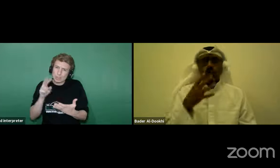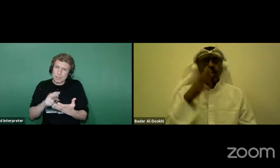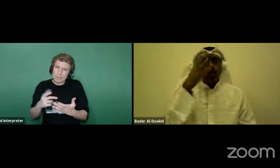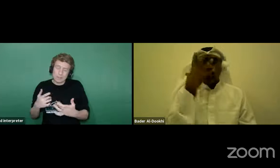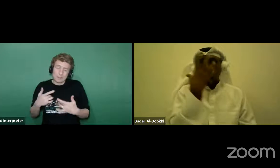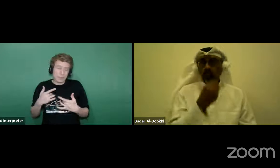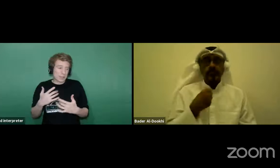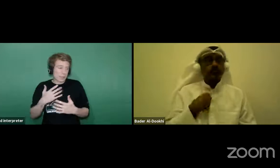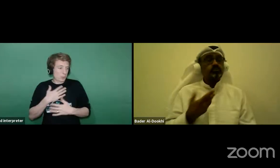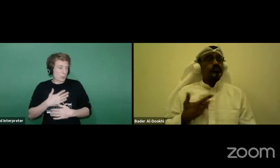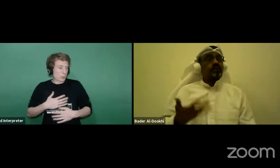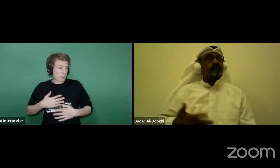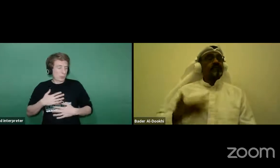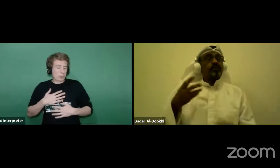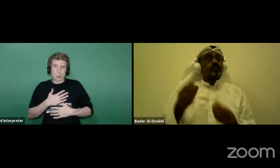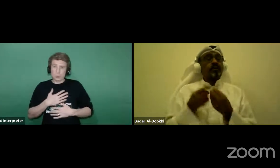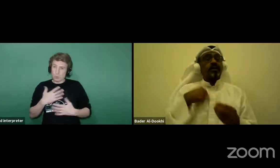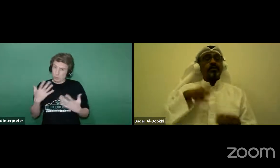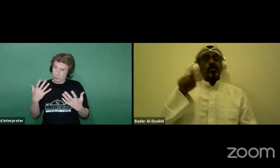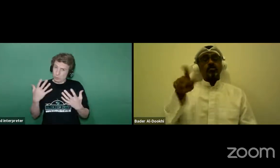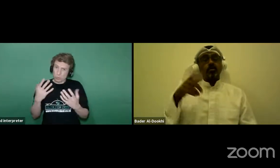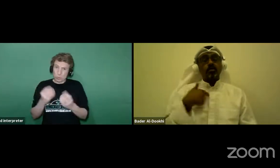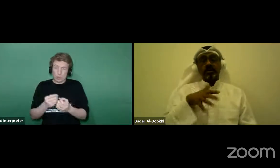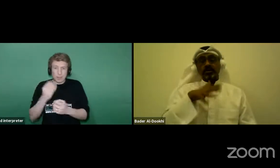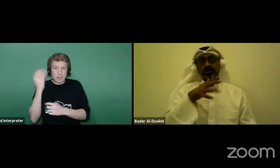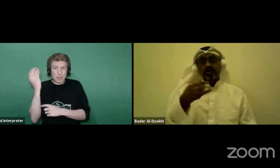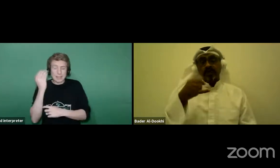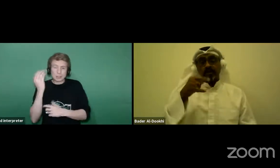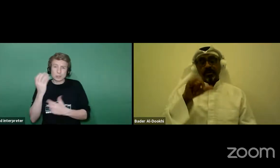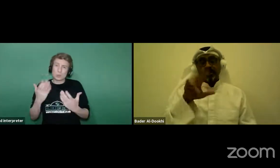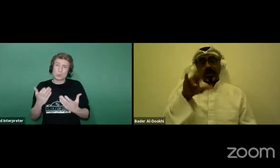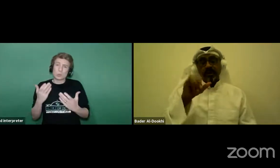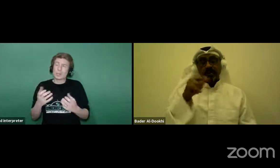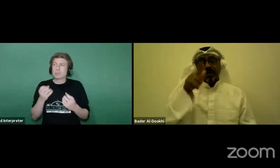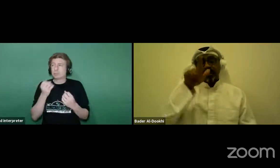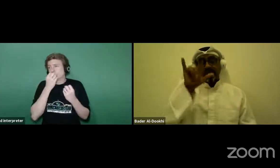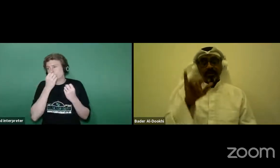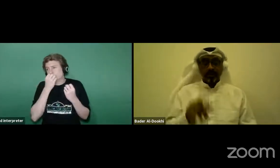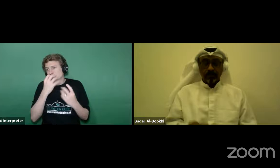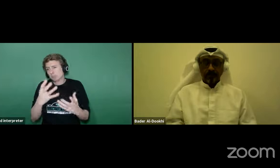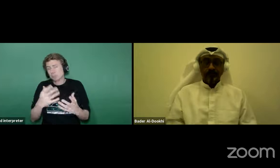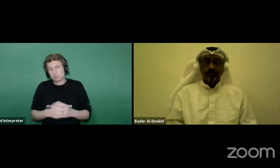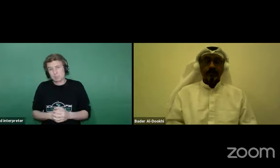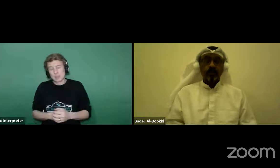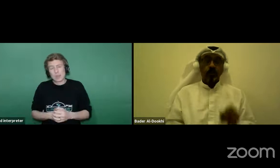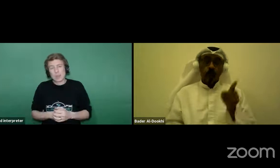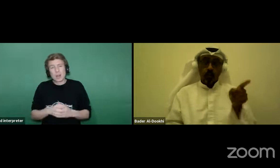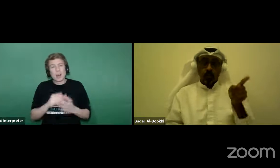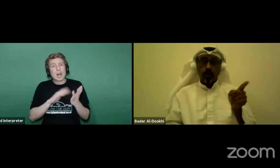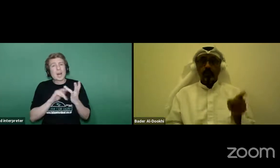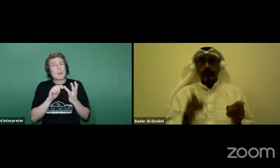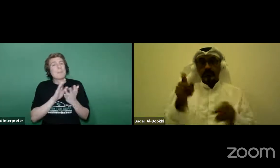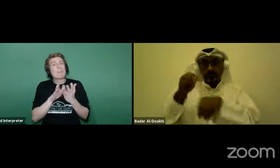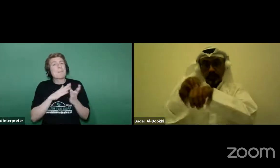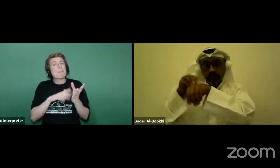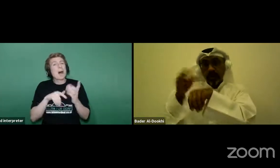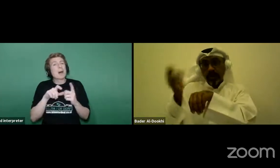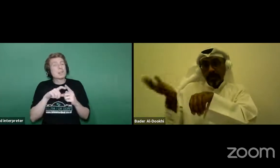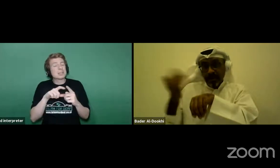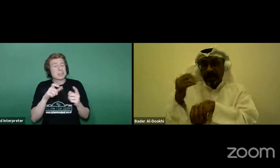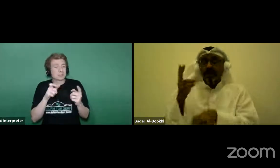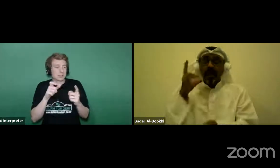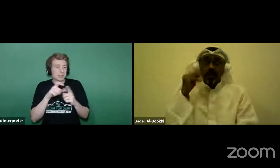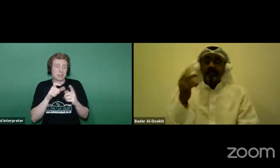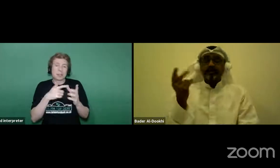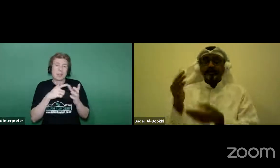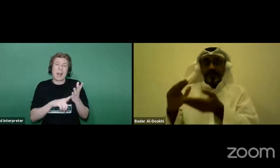with us today. And our Sheikh Muhammad Al-Maliki, may Allah preserve him, he said to him that he wishes and he hopes that he